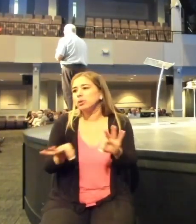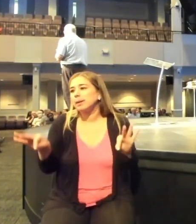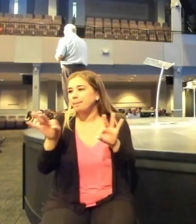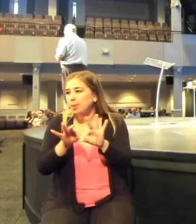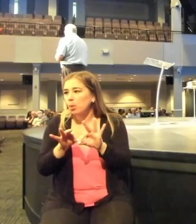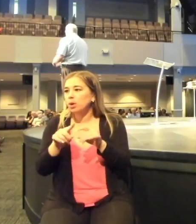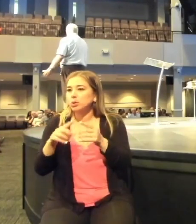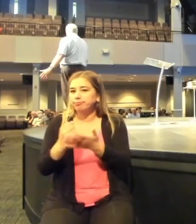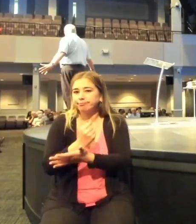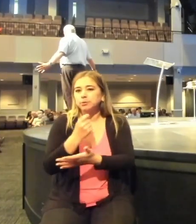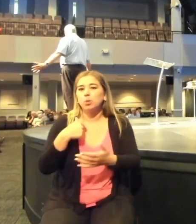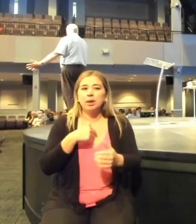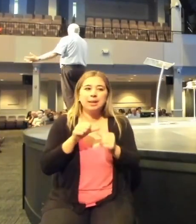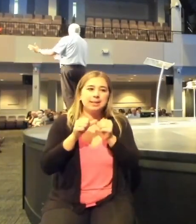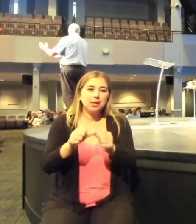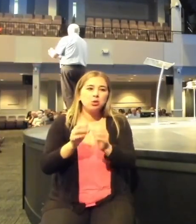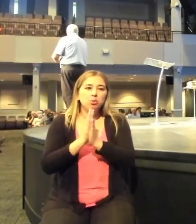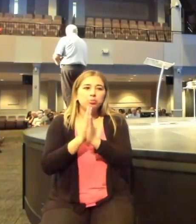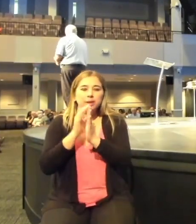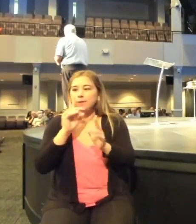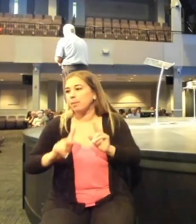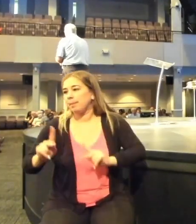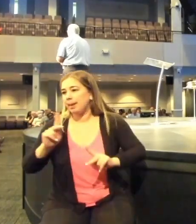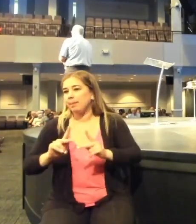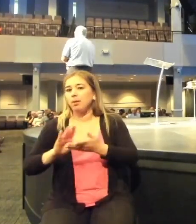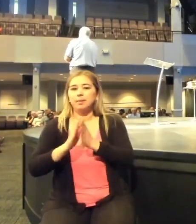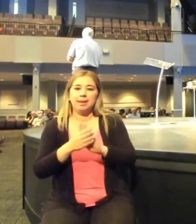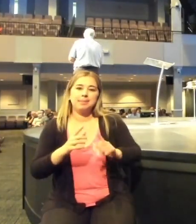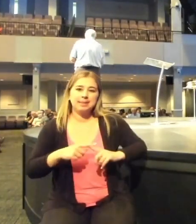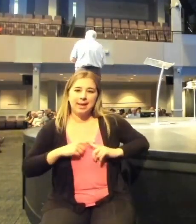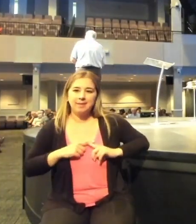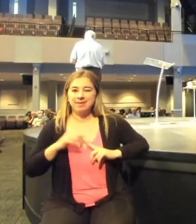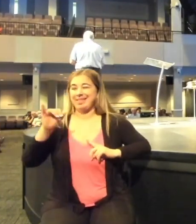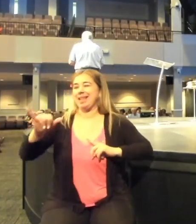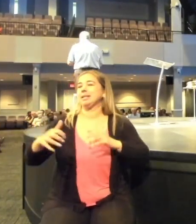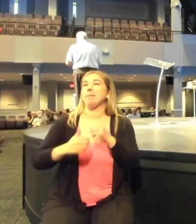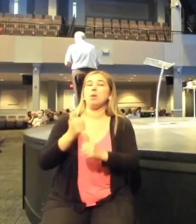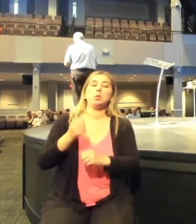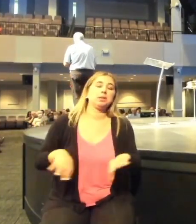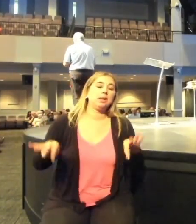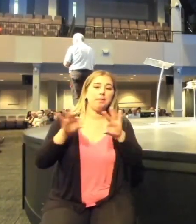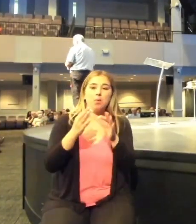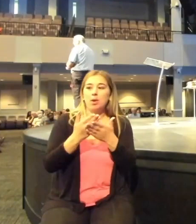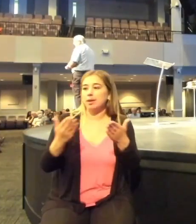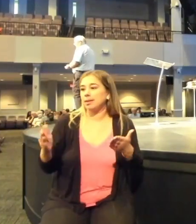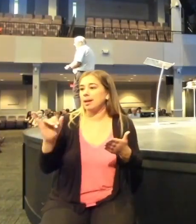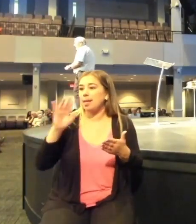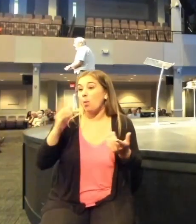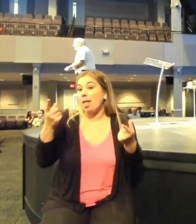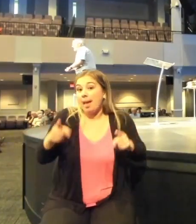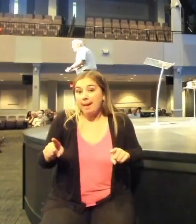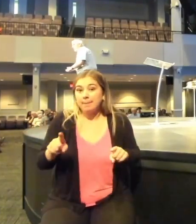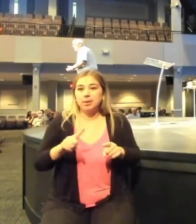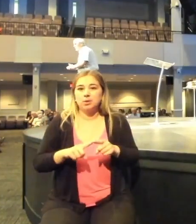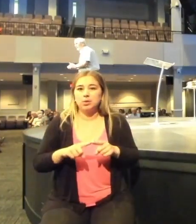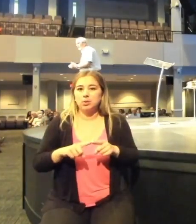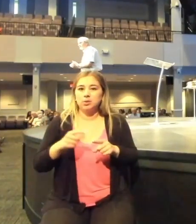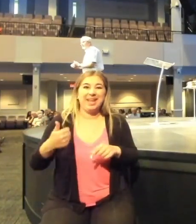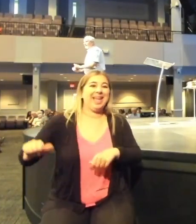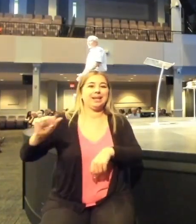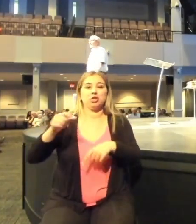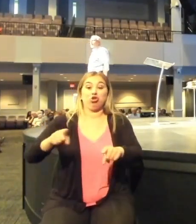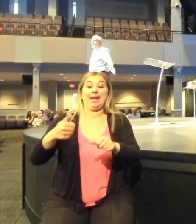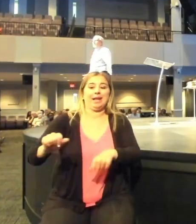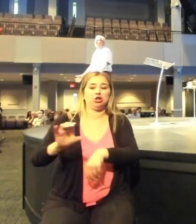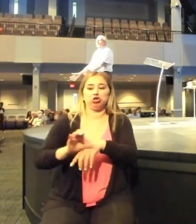So let's continue to pray for people to come to faith in Christ. That's the most important thing that will ever happen in any church